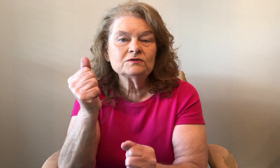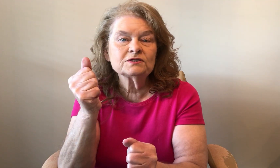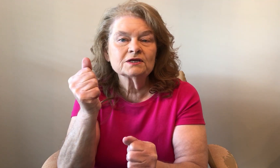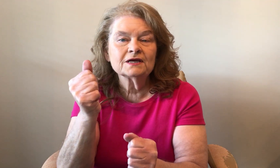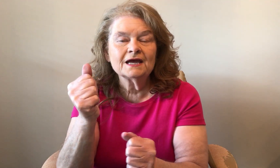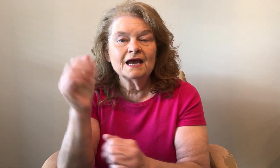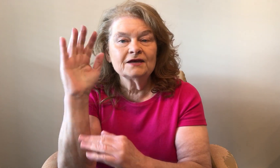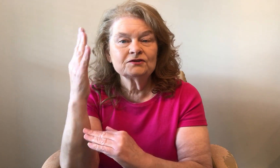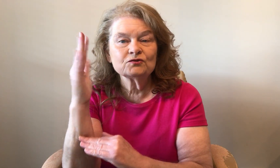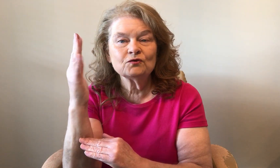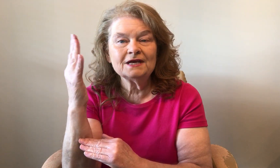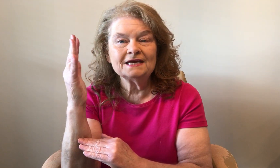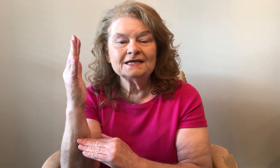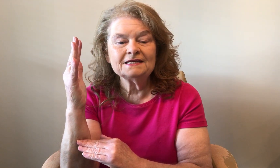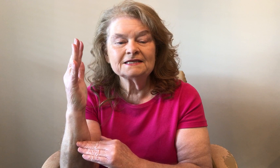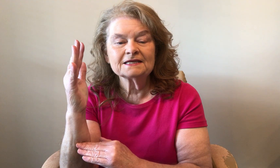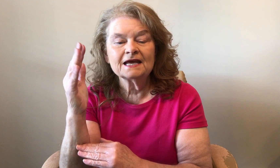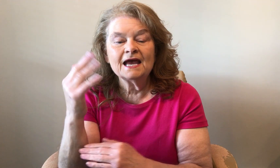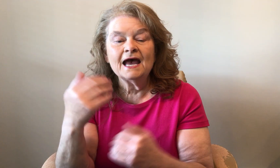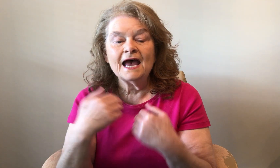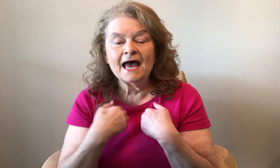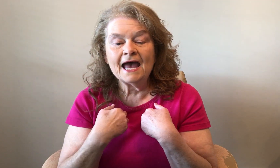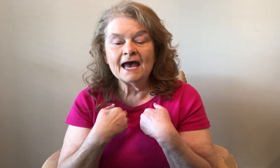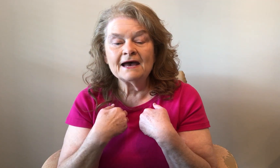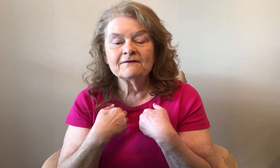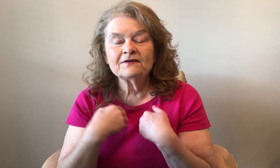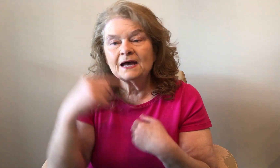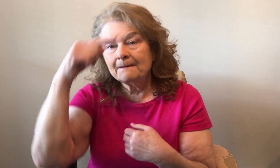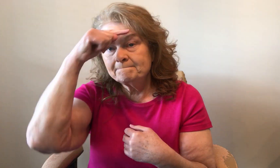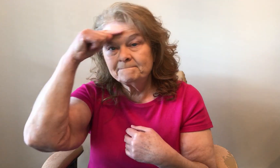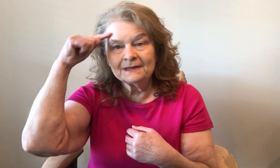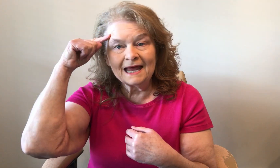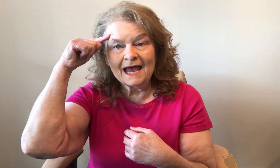most trees have